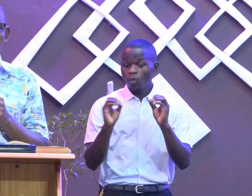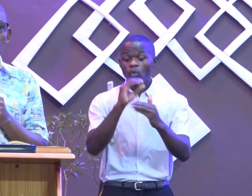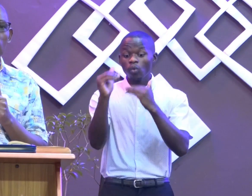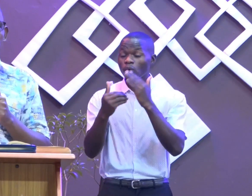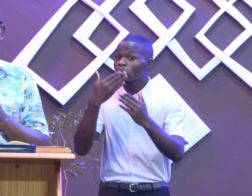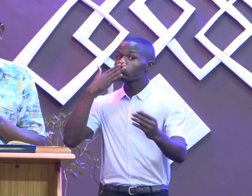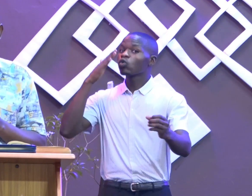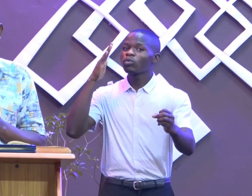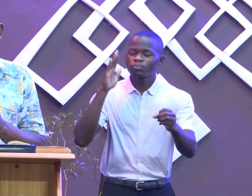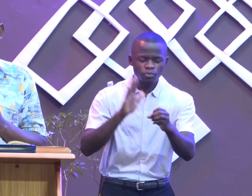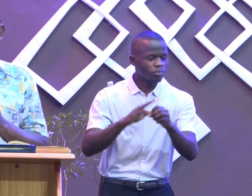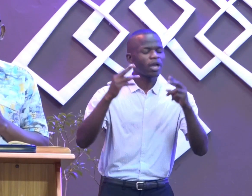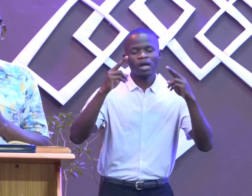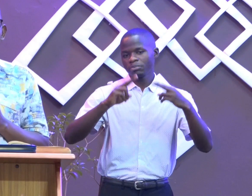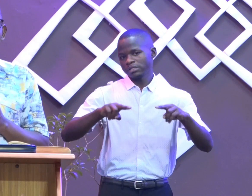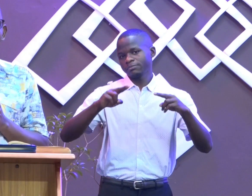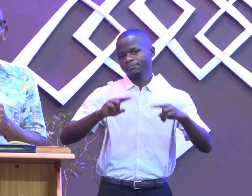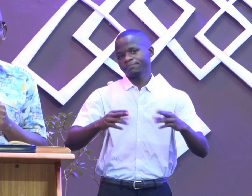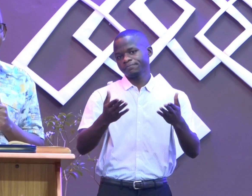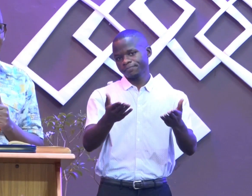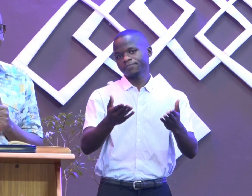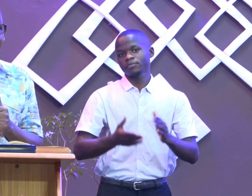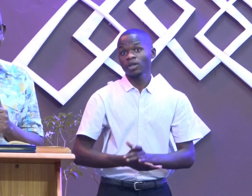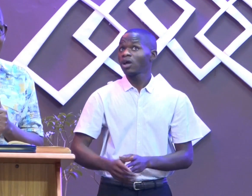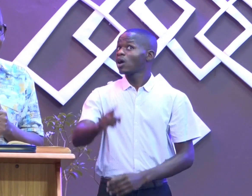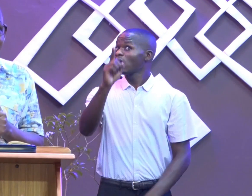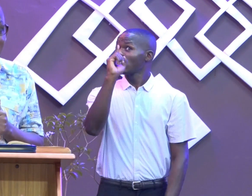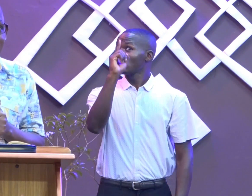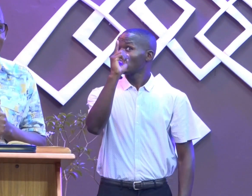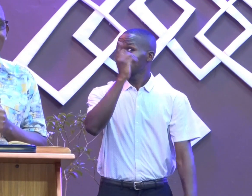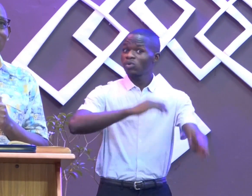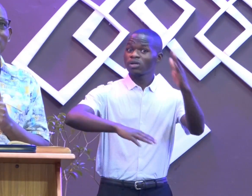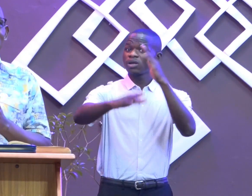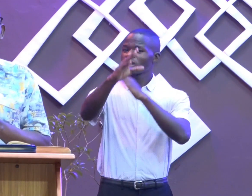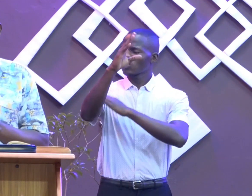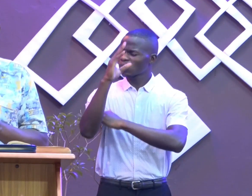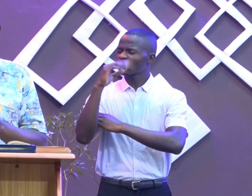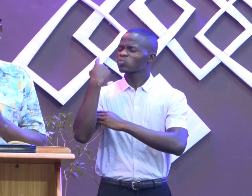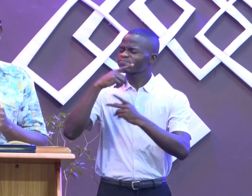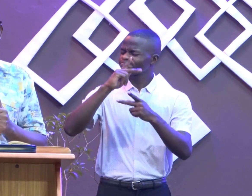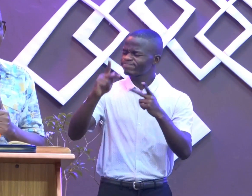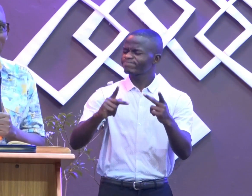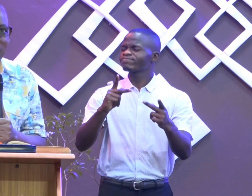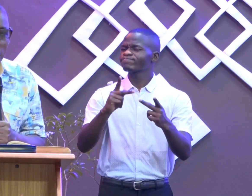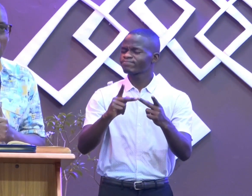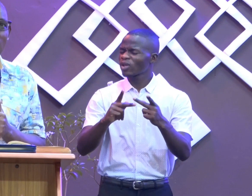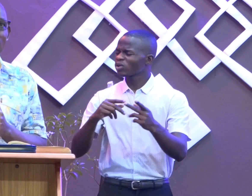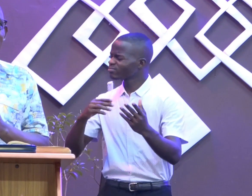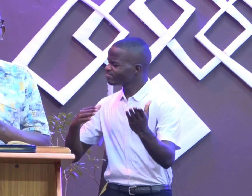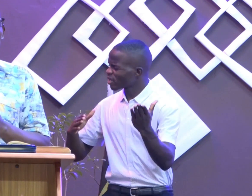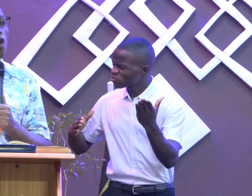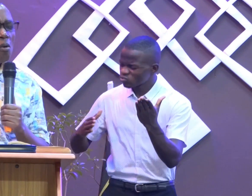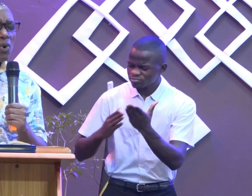deceit. Every promise of his is going to be fulfilled. The perfect God,